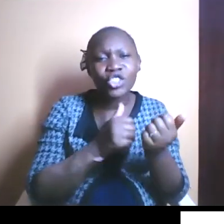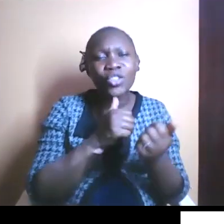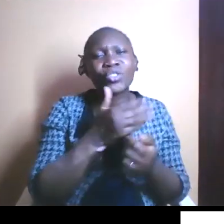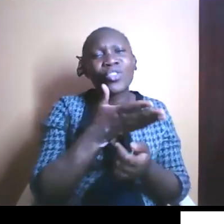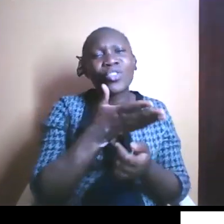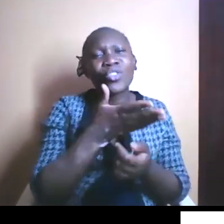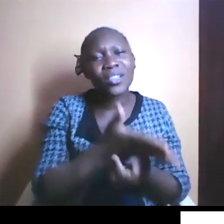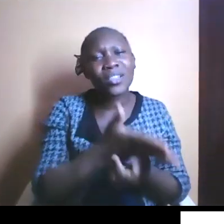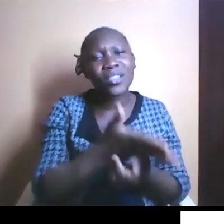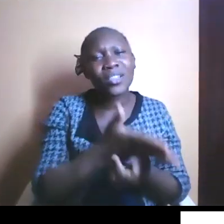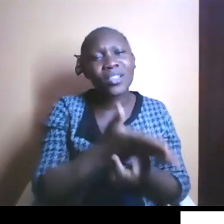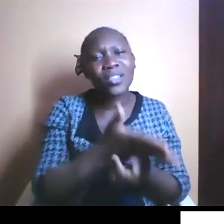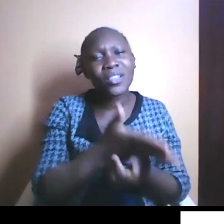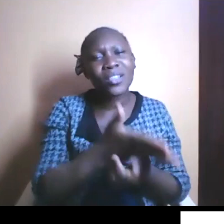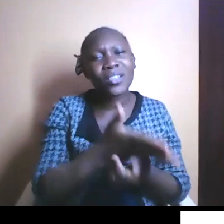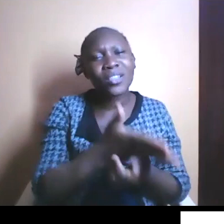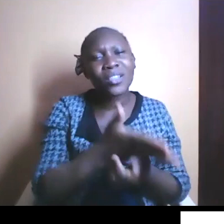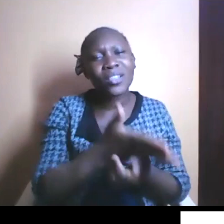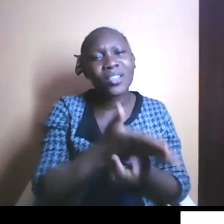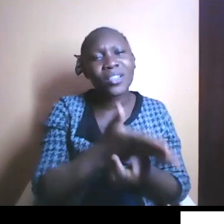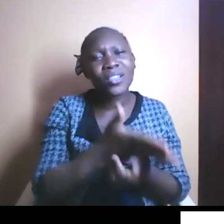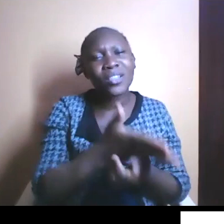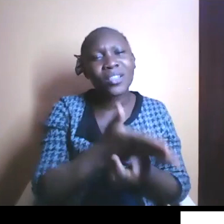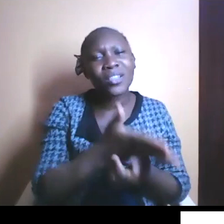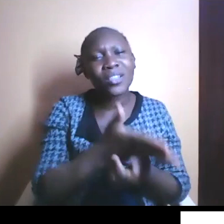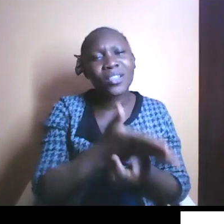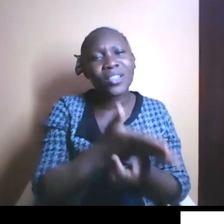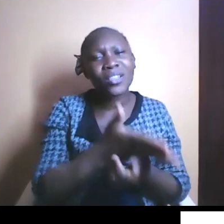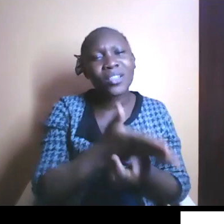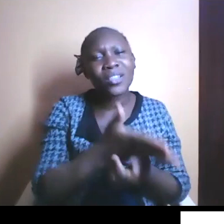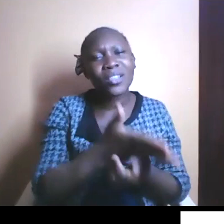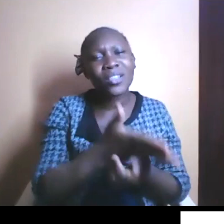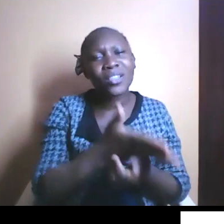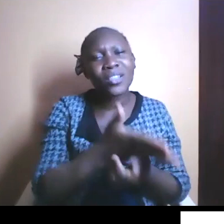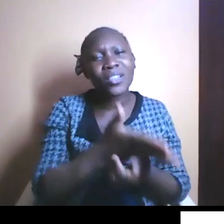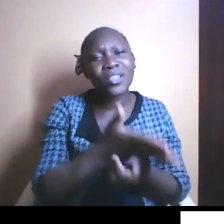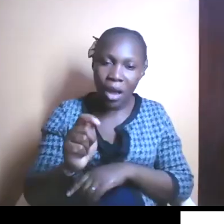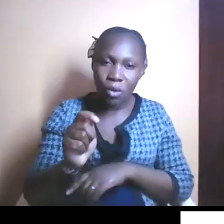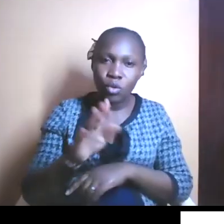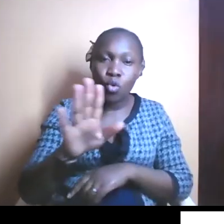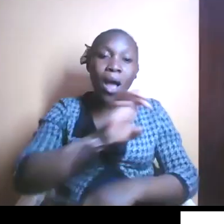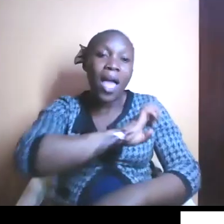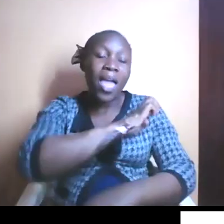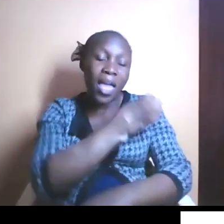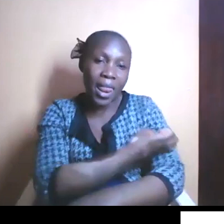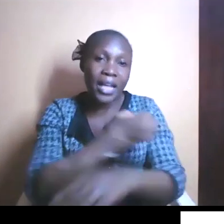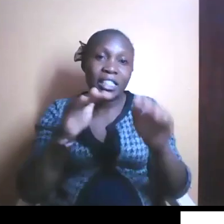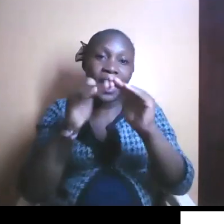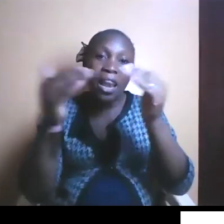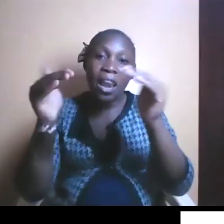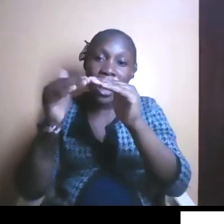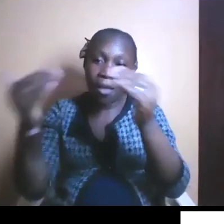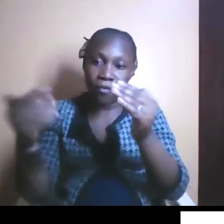burnout question has come up again. So is of how healthy you